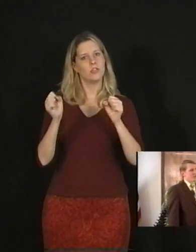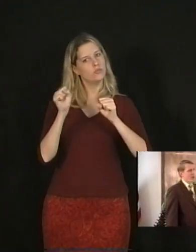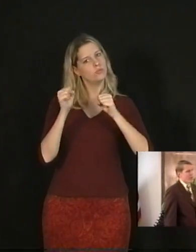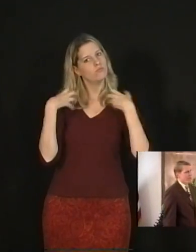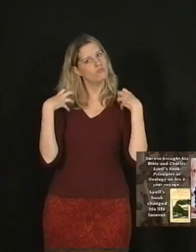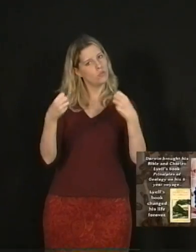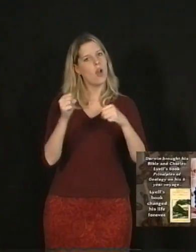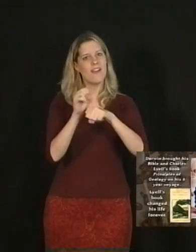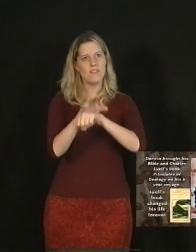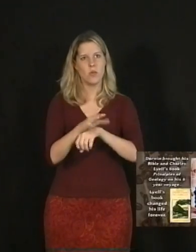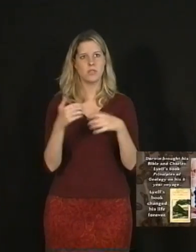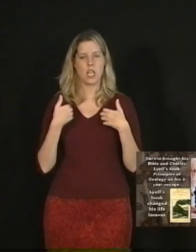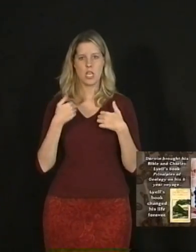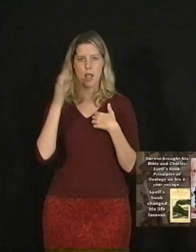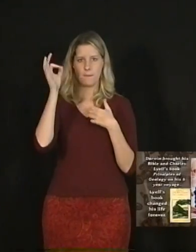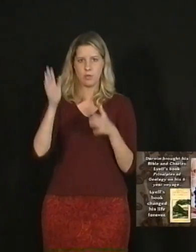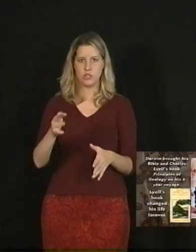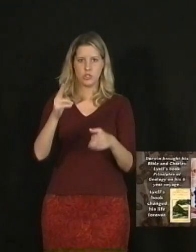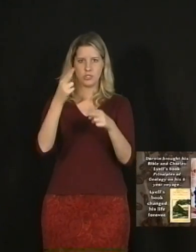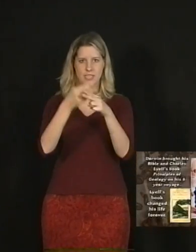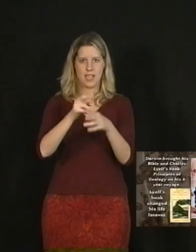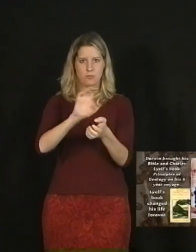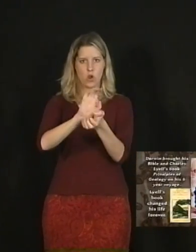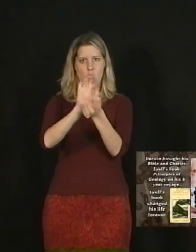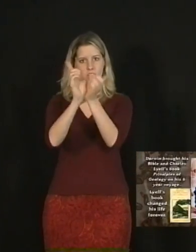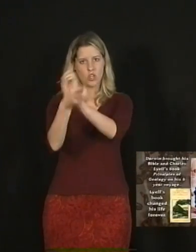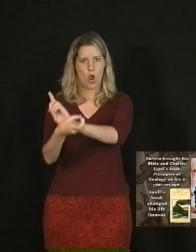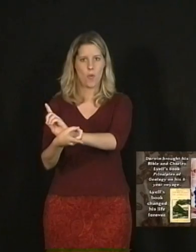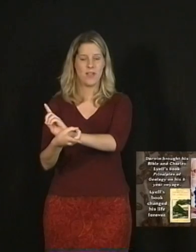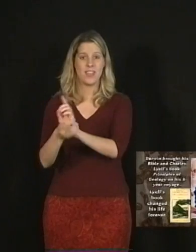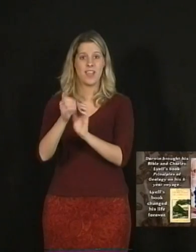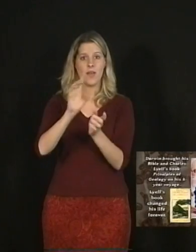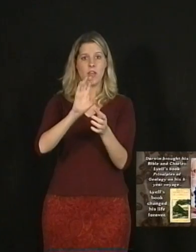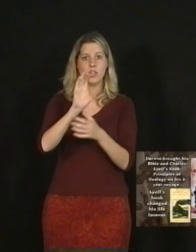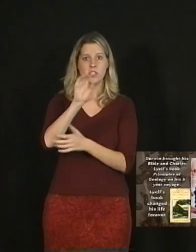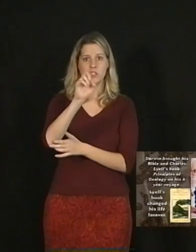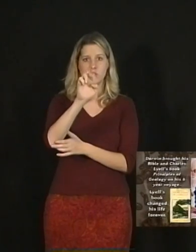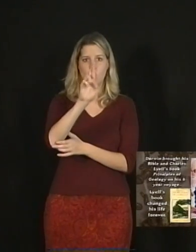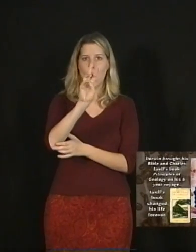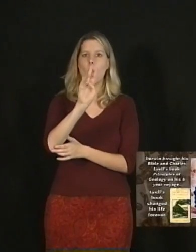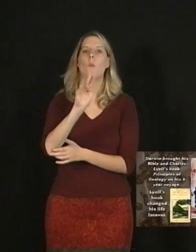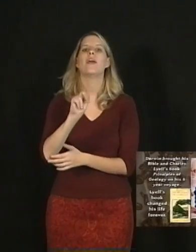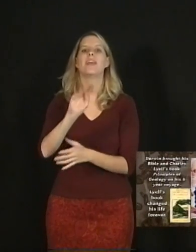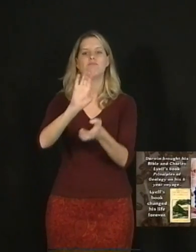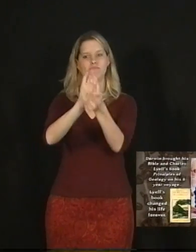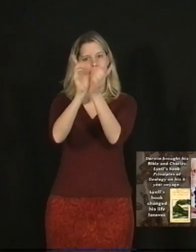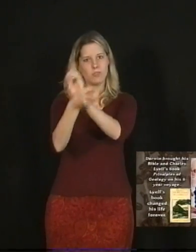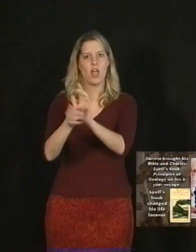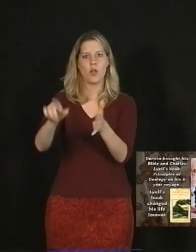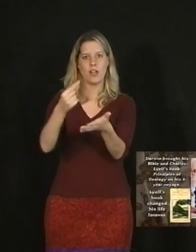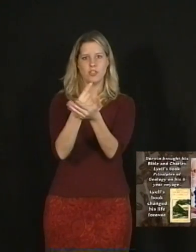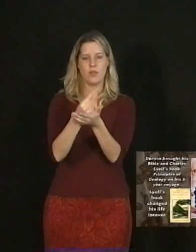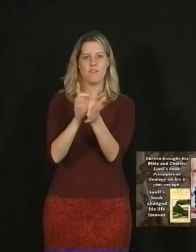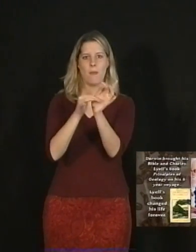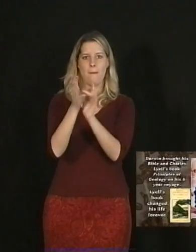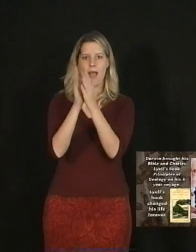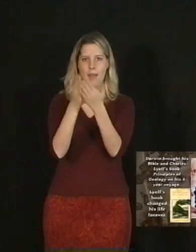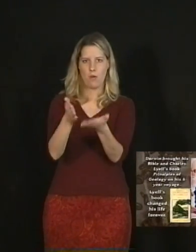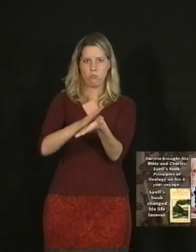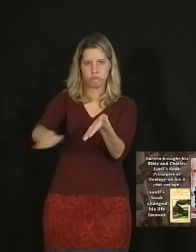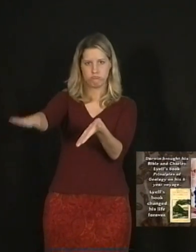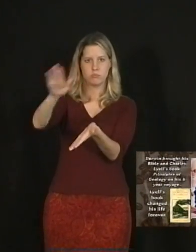had a very strong influence on a young preacher named Charles Darwin. Darwin graduated from Bible college to be a preacher.